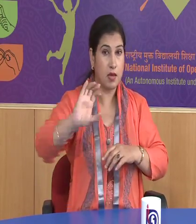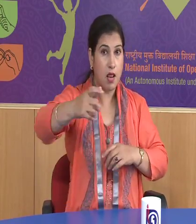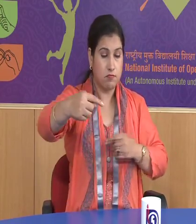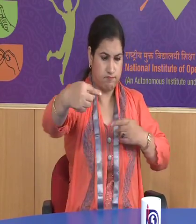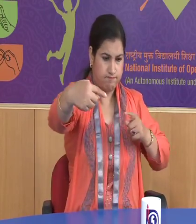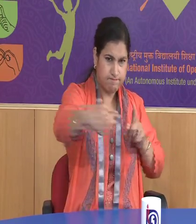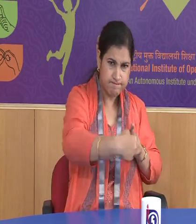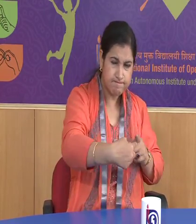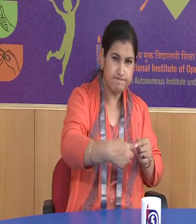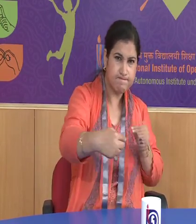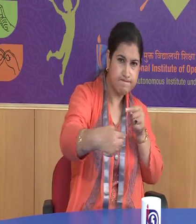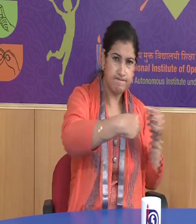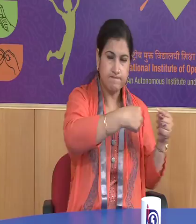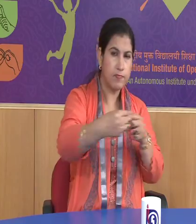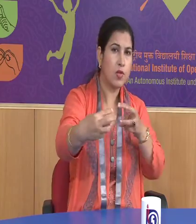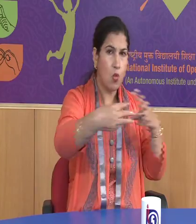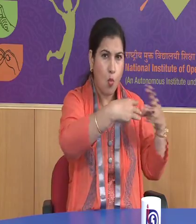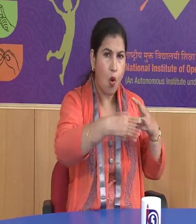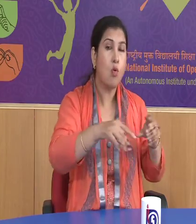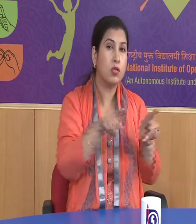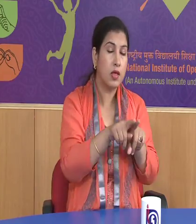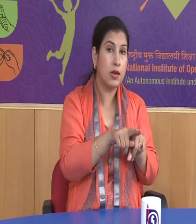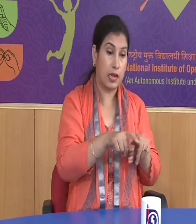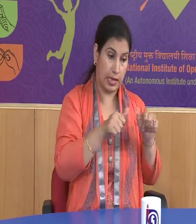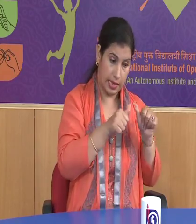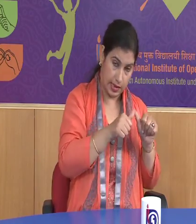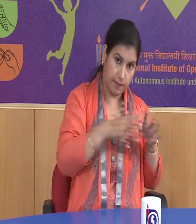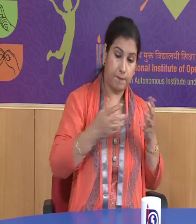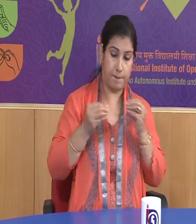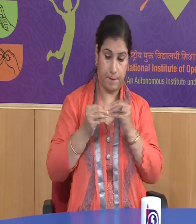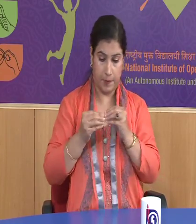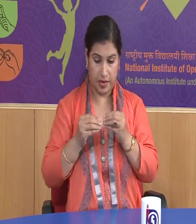countries, A, B or C,